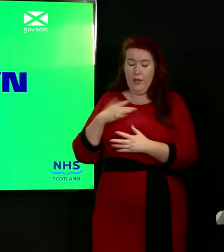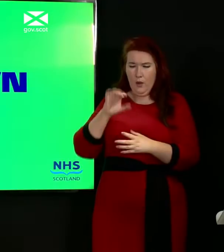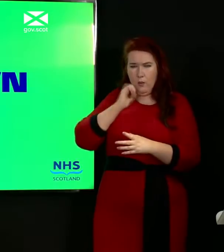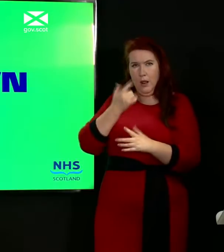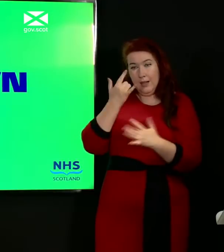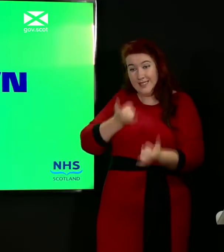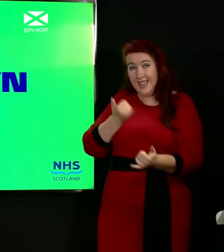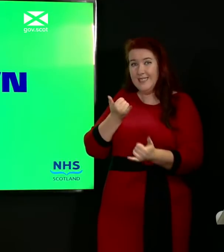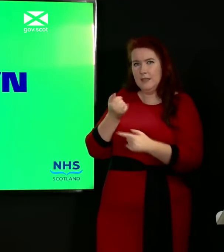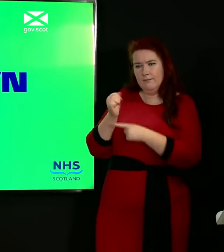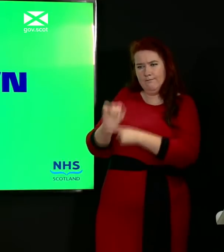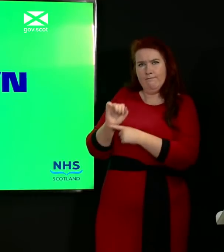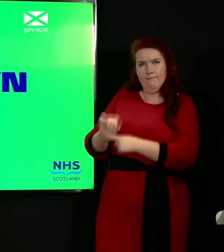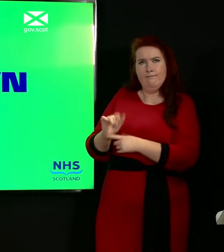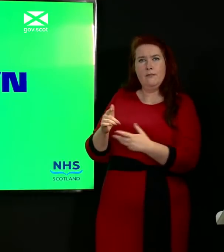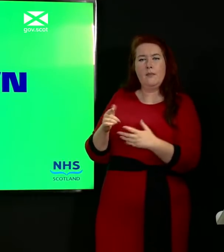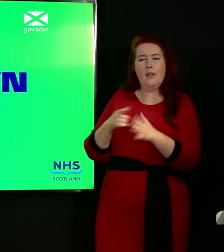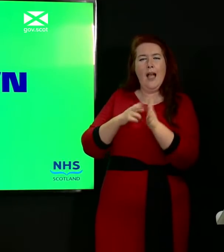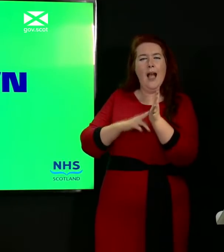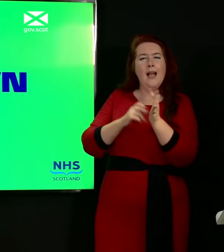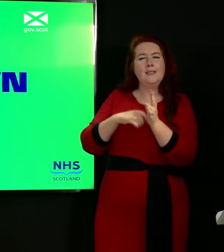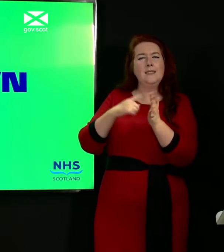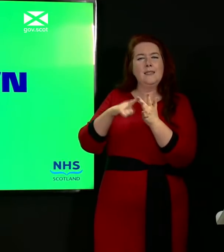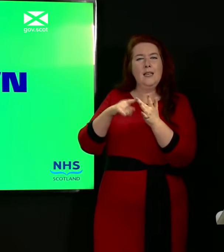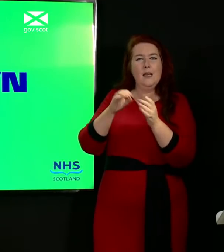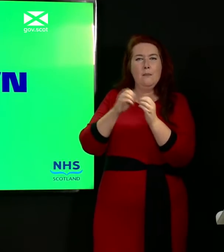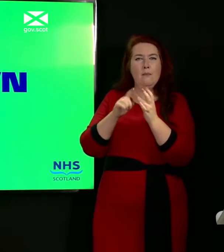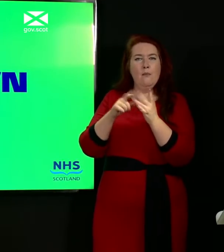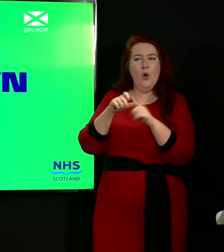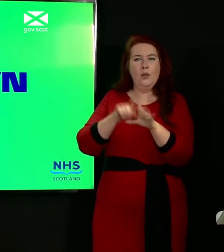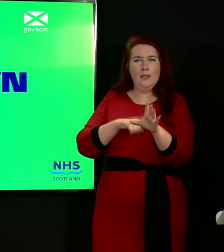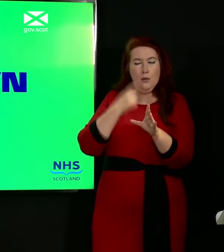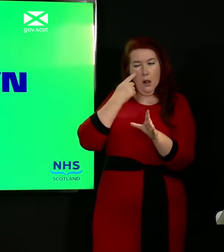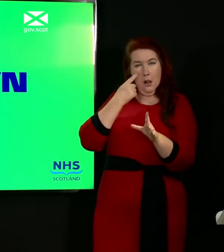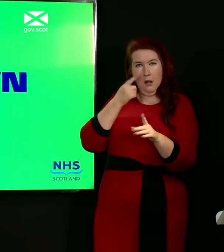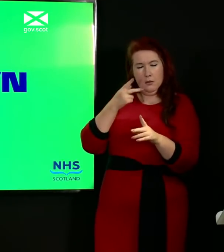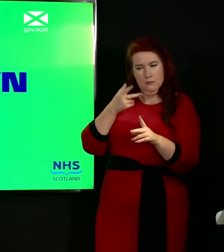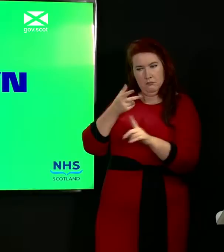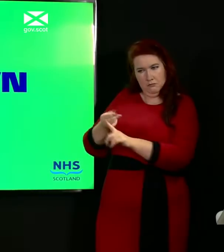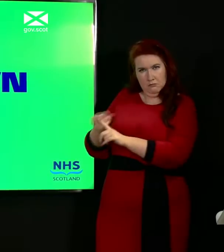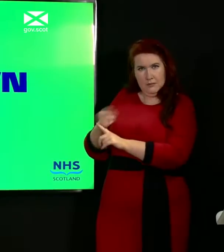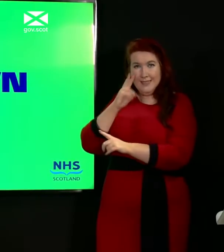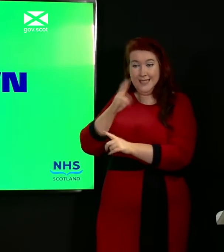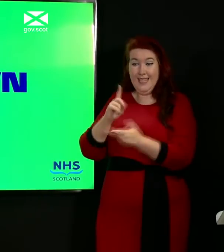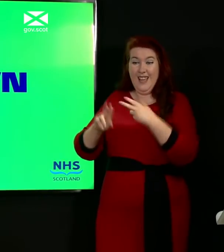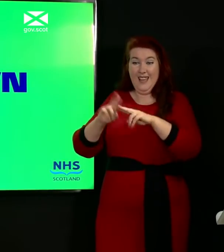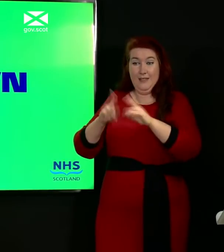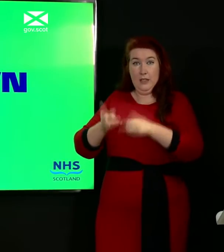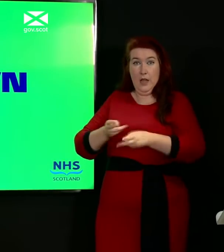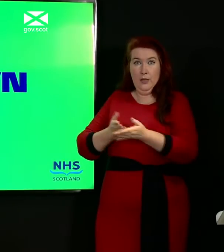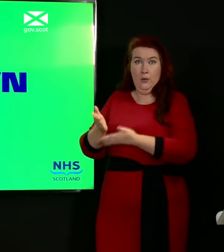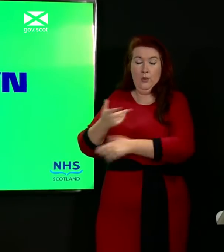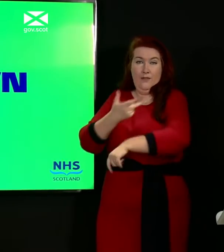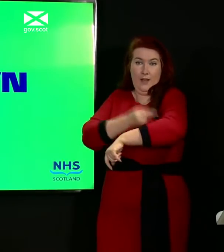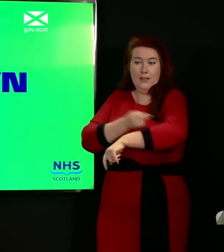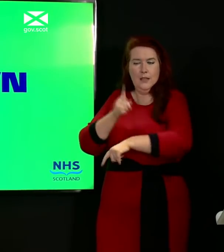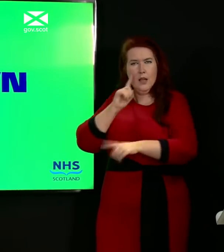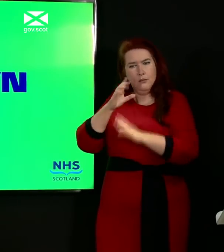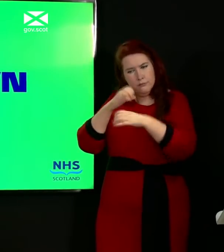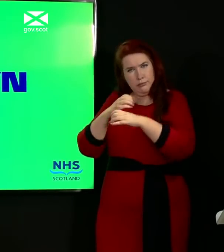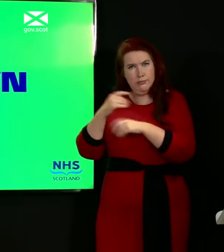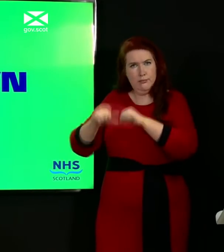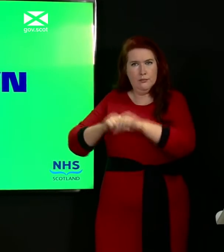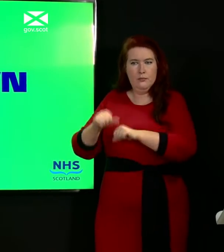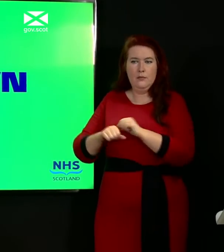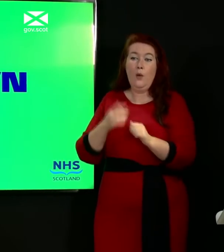do antibody tests on it to see if it dies with those antibodies, and that will become, I'm